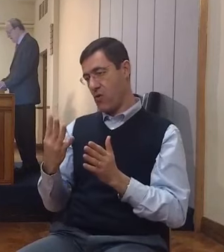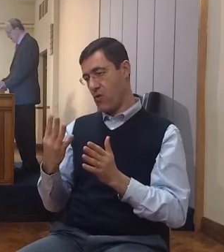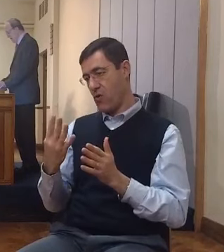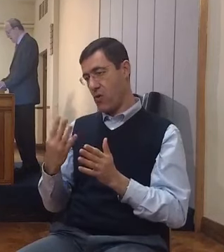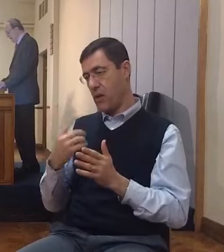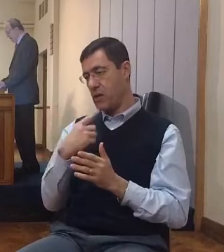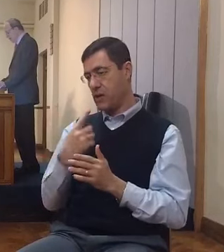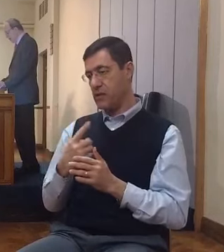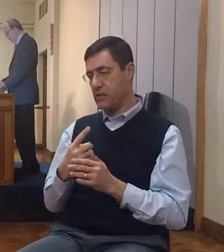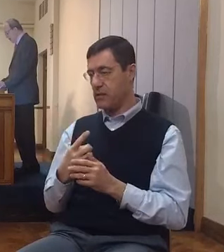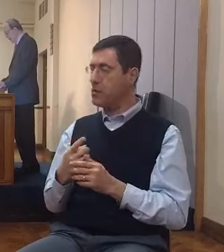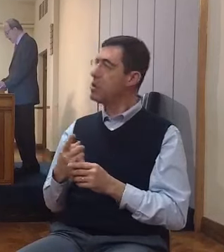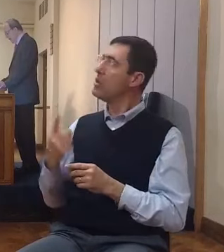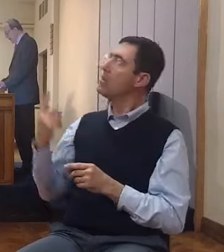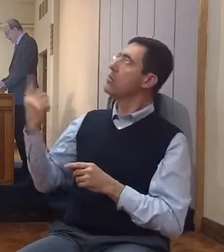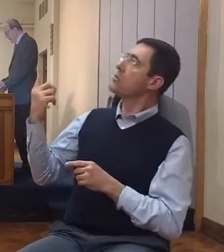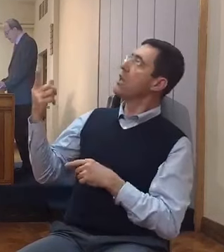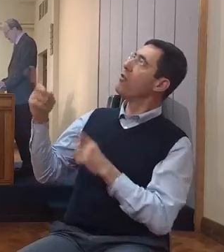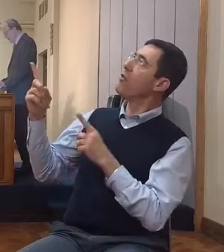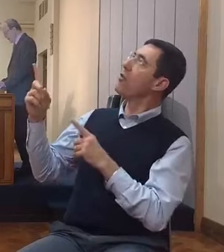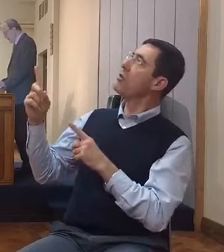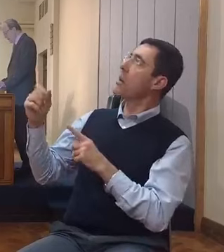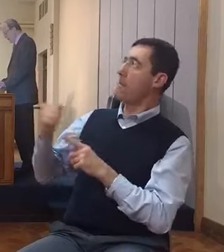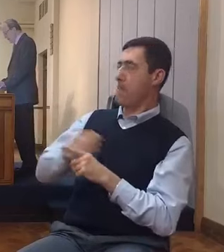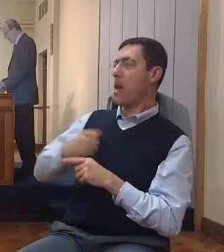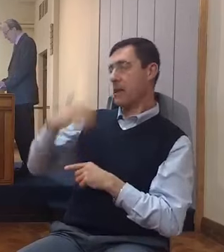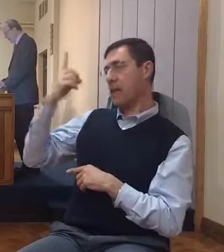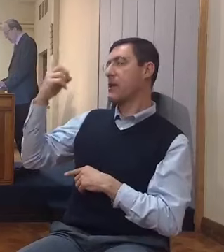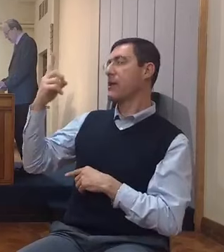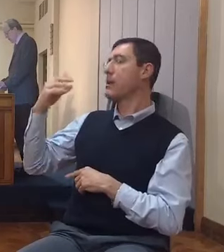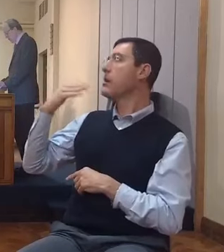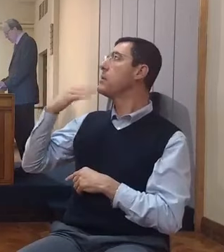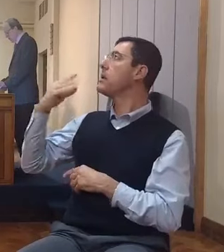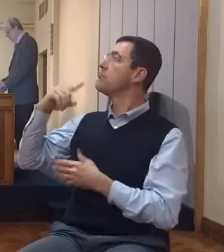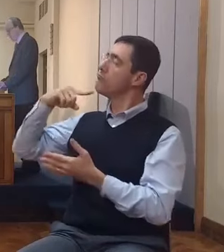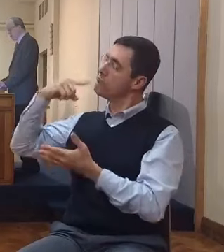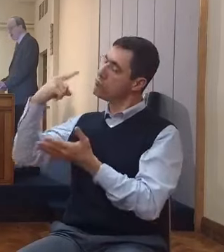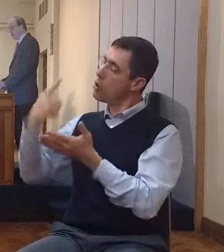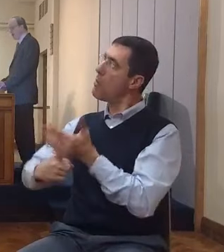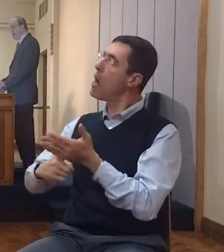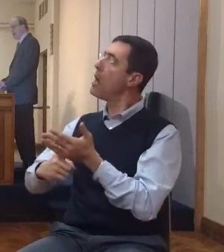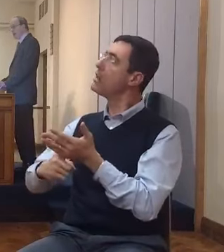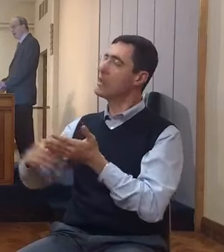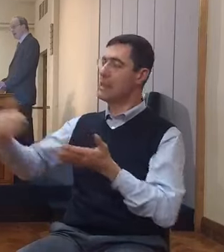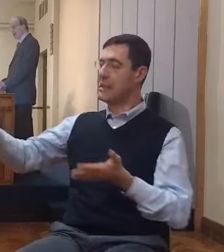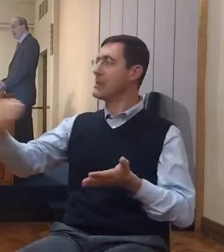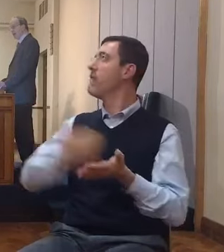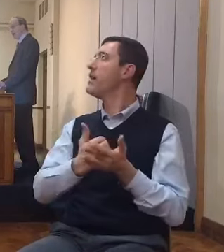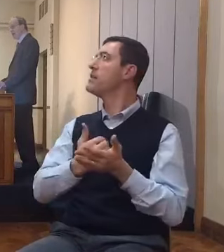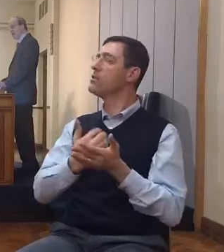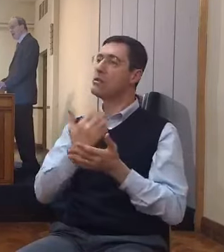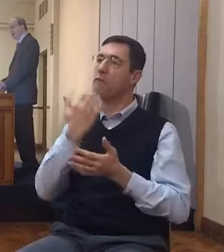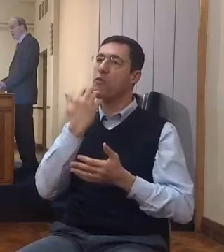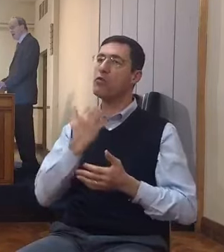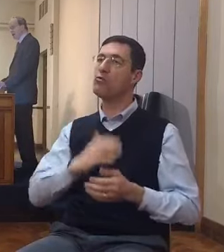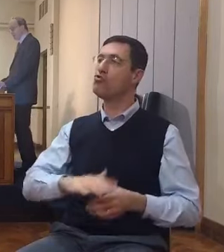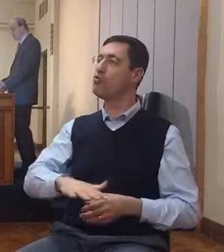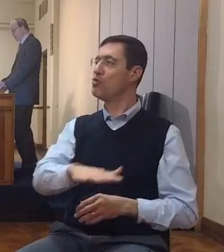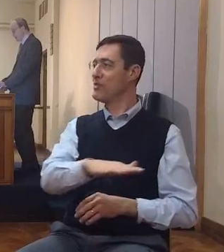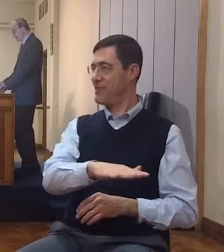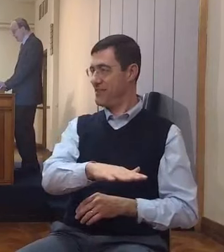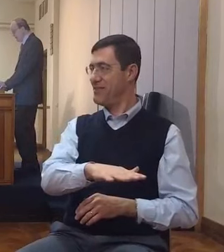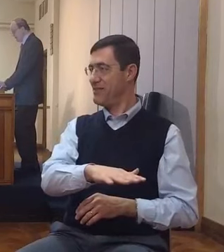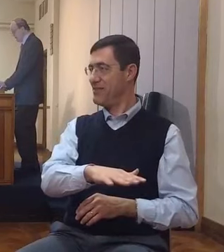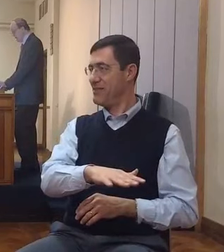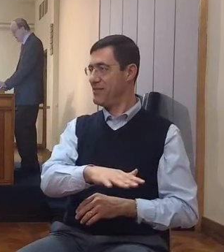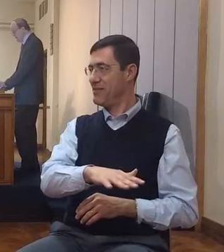art my king, O God. Command deliverances for Jacob. That's very kingly language. There's